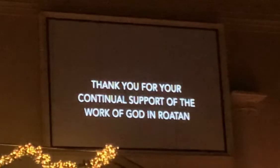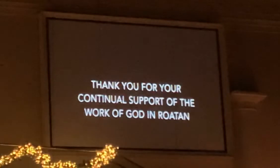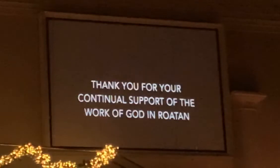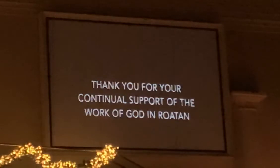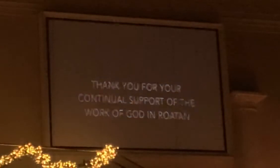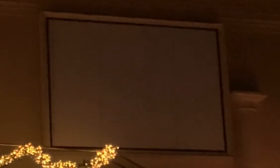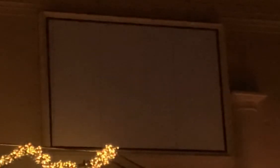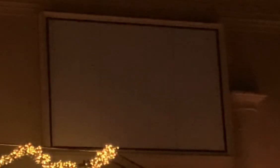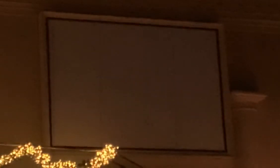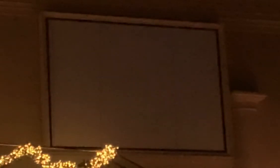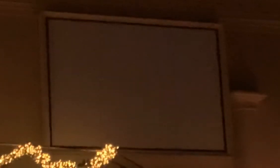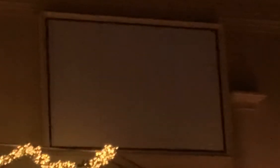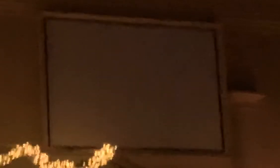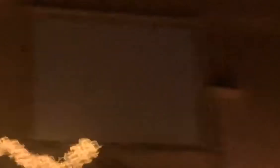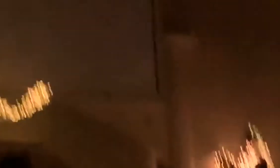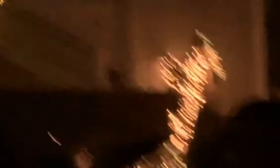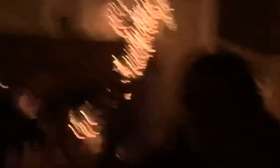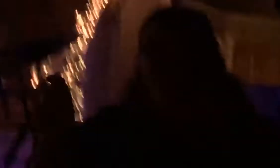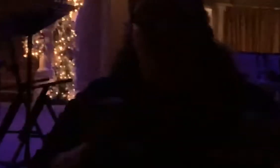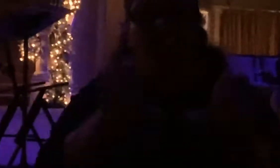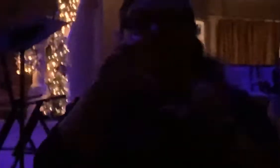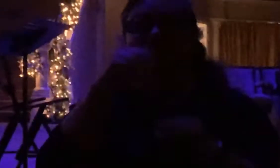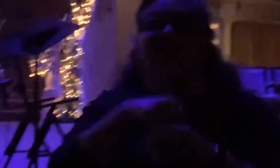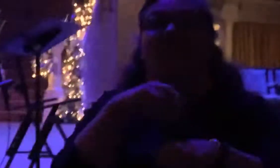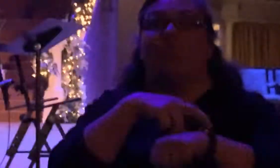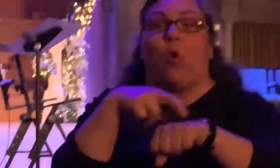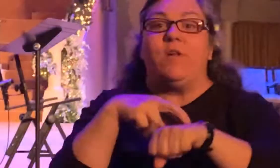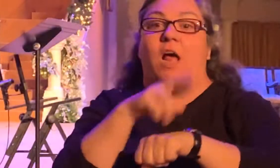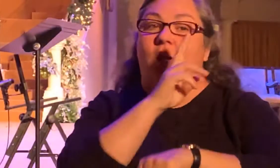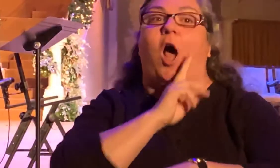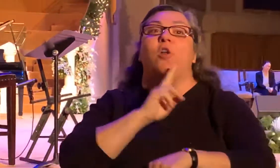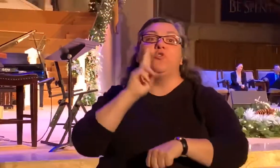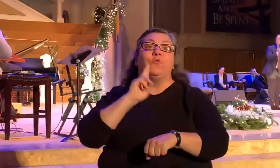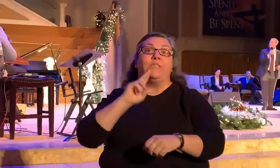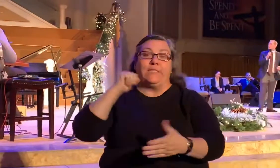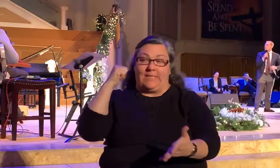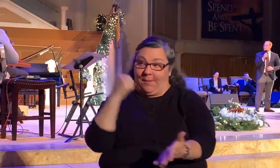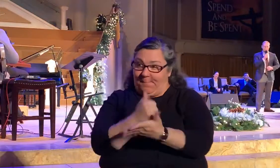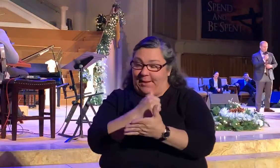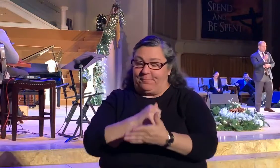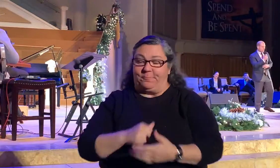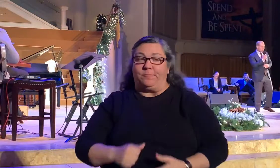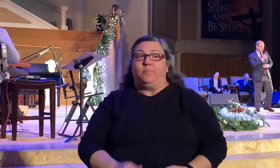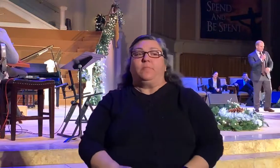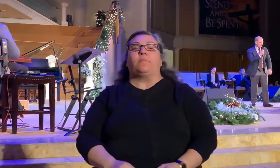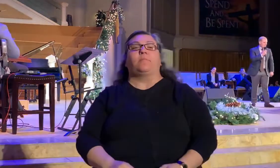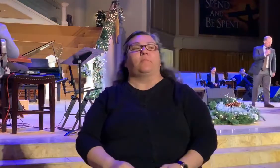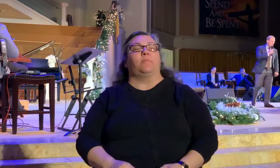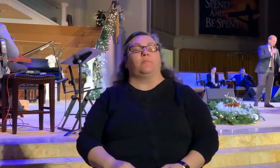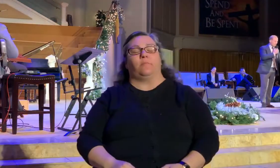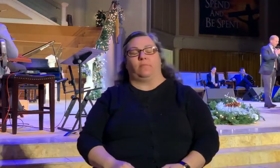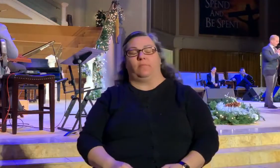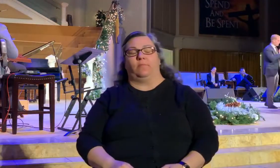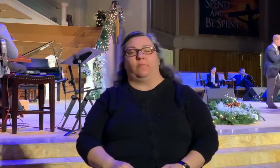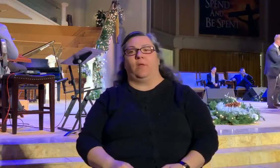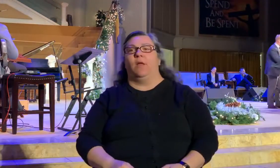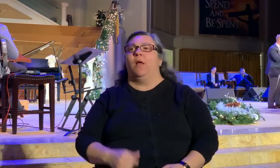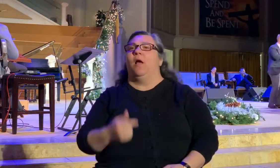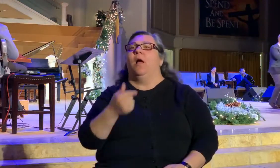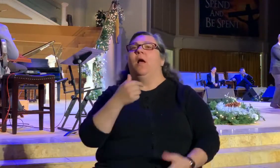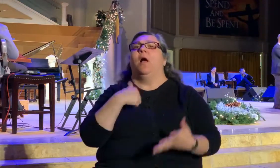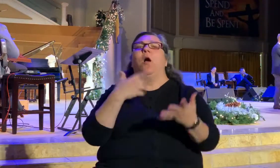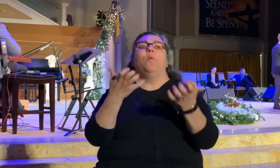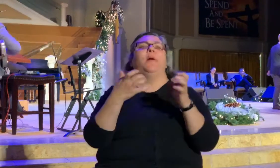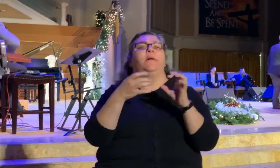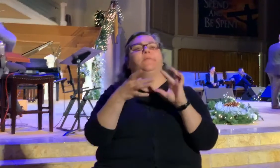Man, I'm excited for what God's doing in Roatan, Honduras. Amen? Yeah. Amen. Man, I'm going to say